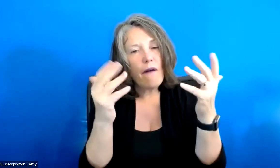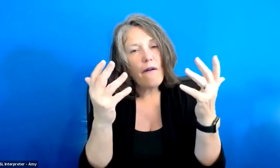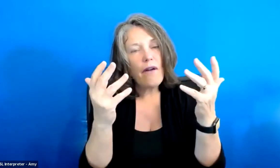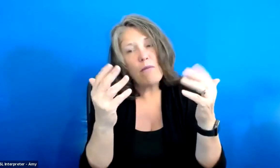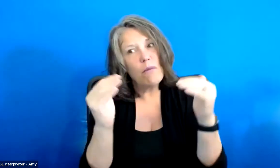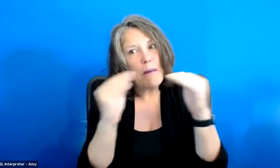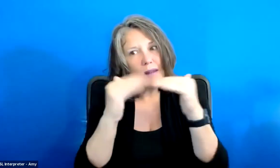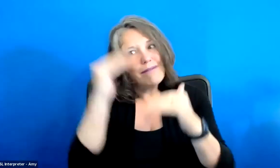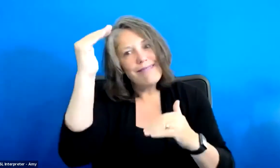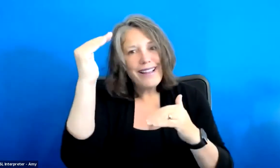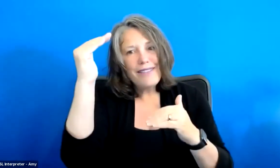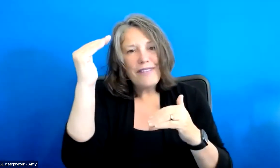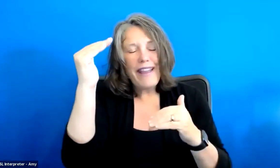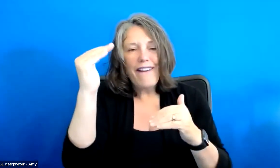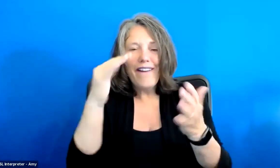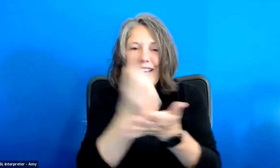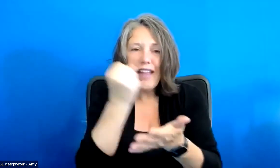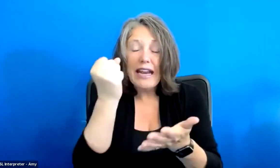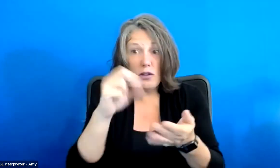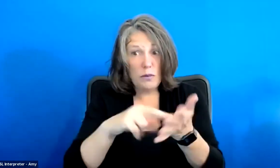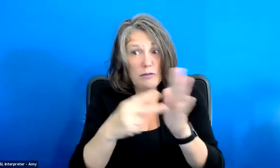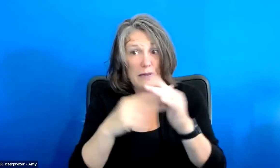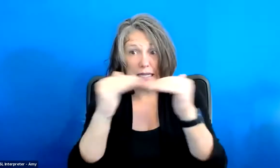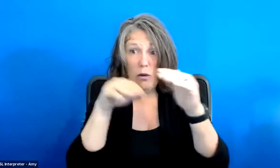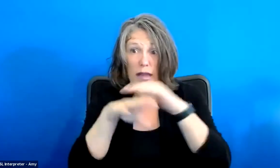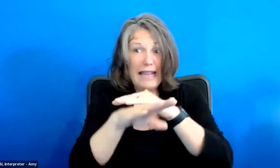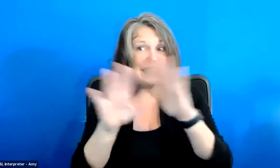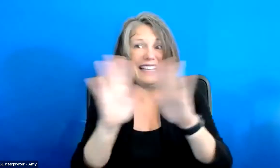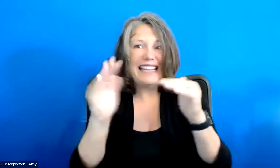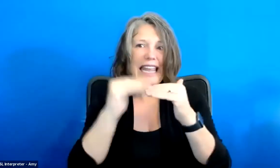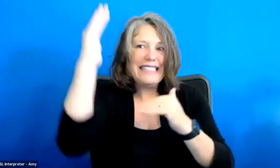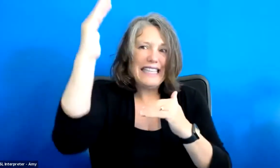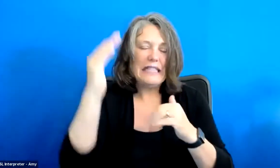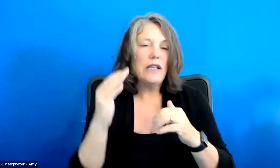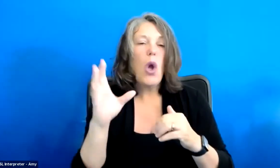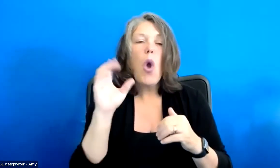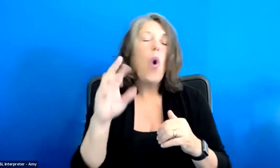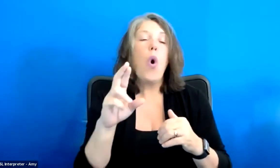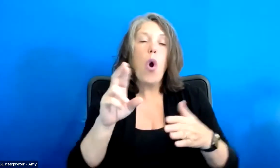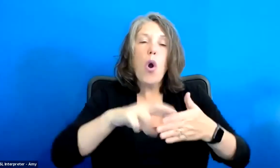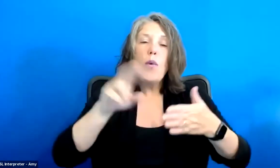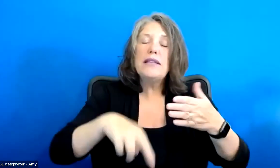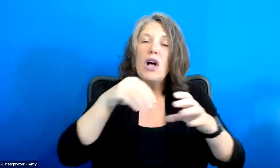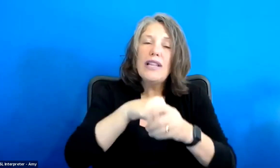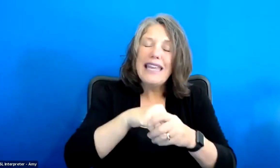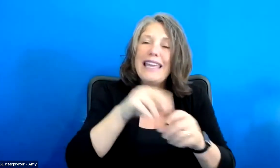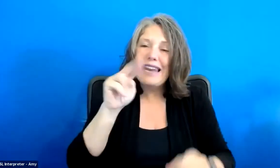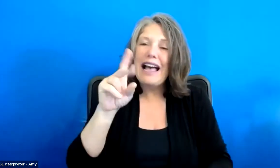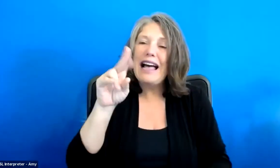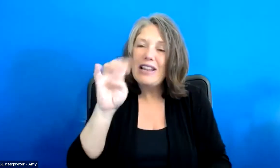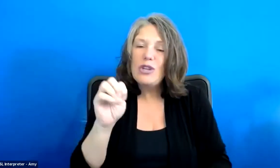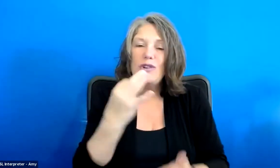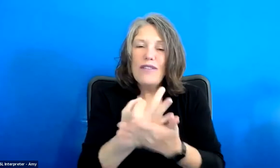students, in other words, it exceeds equal access, or result in an undue financial